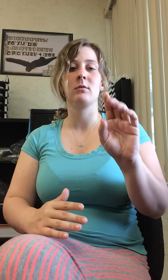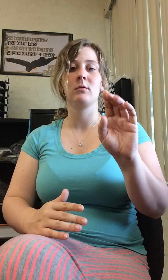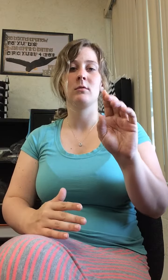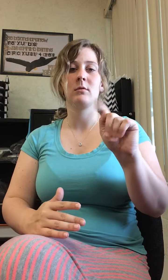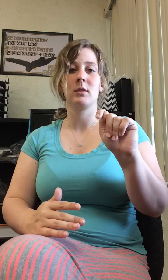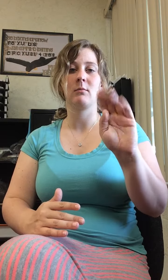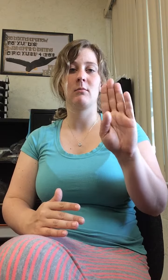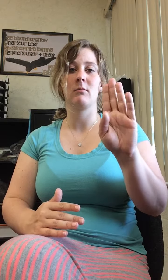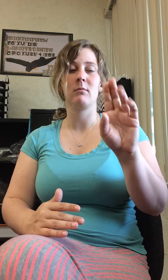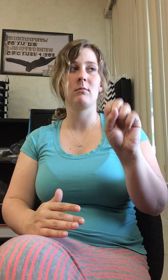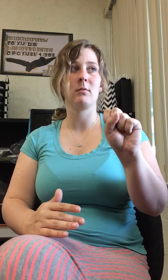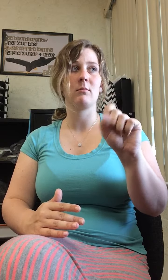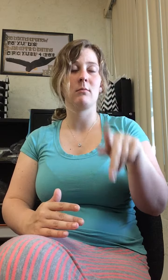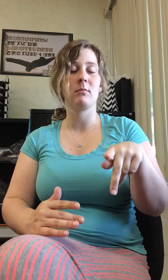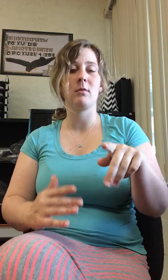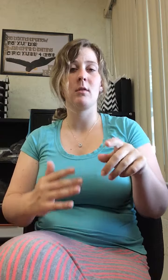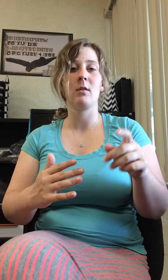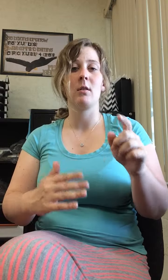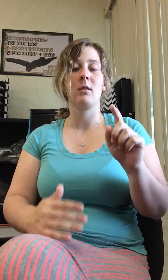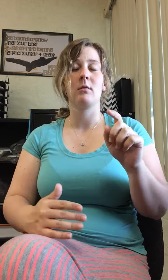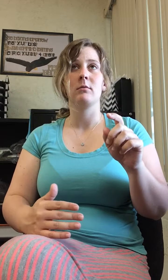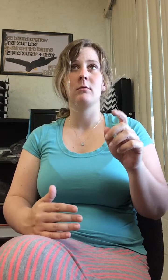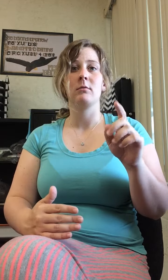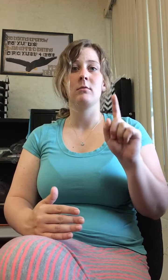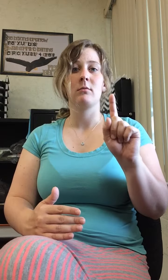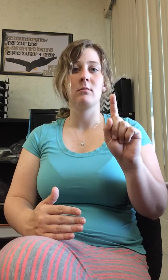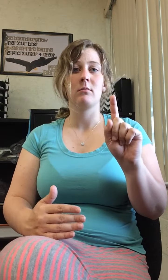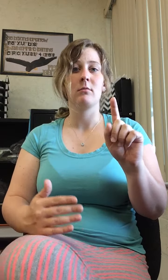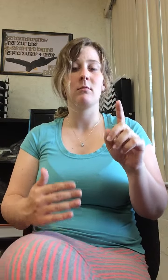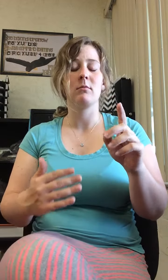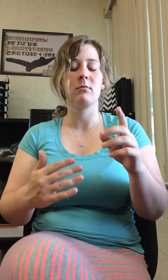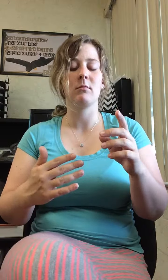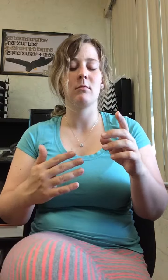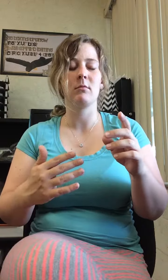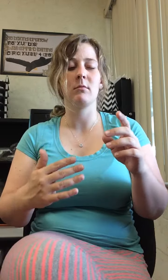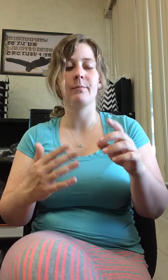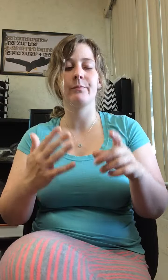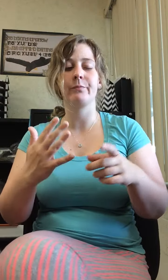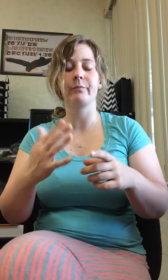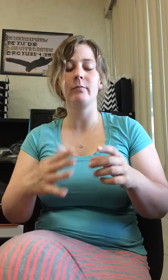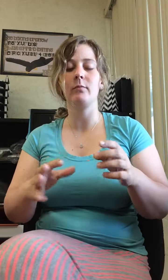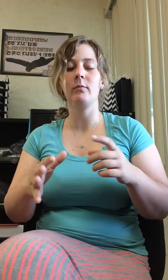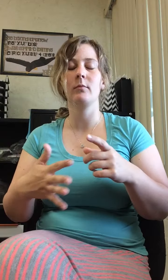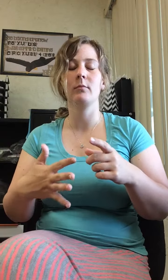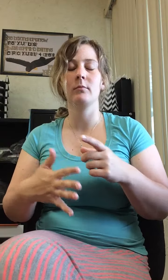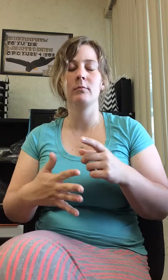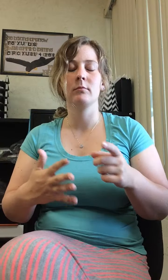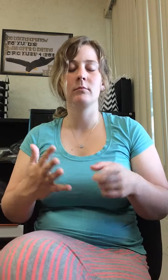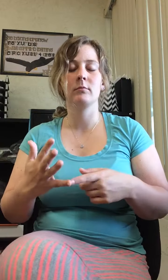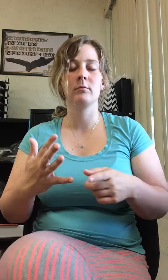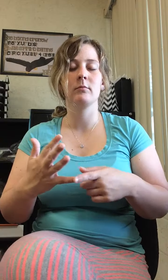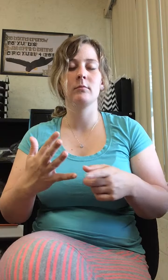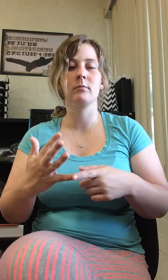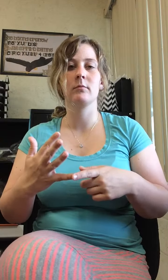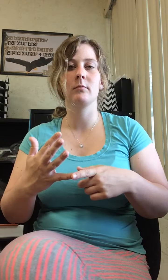Alright, so now what we do first, I like to mix the flour, the dry